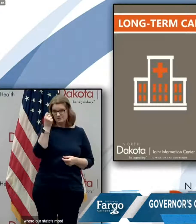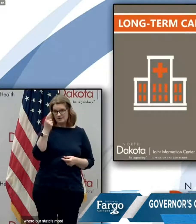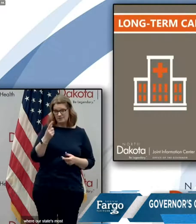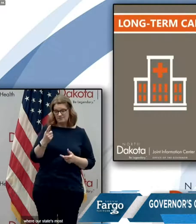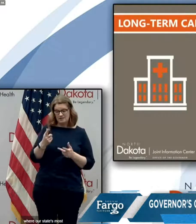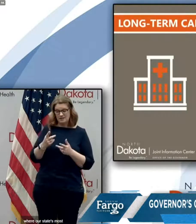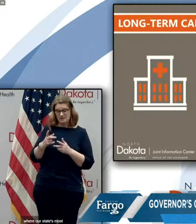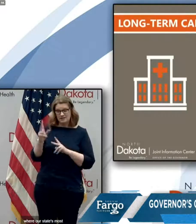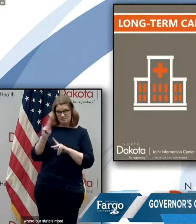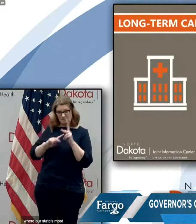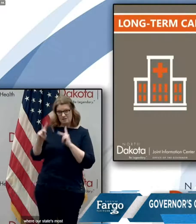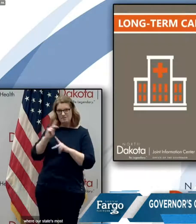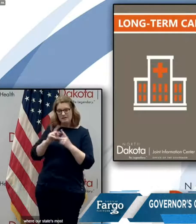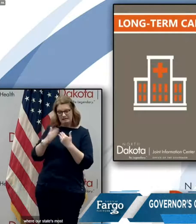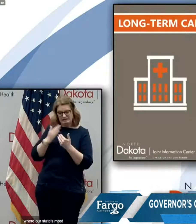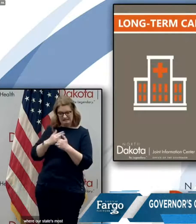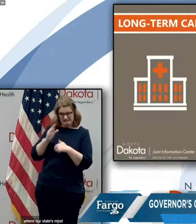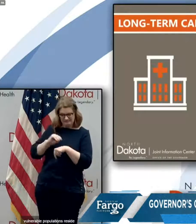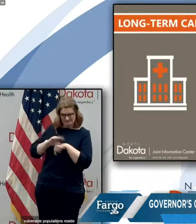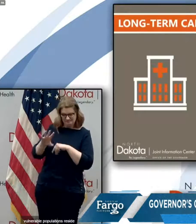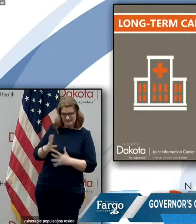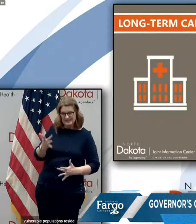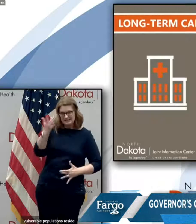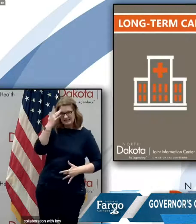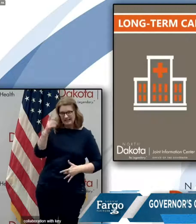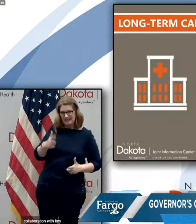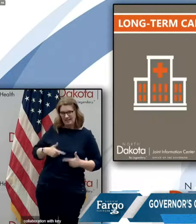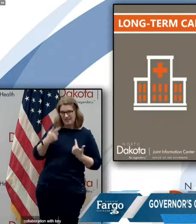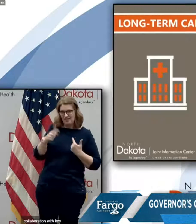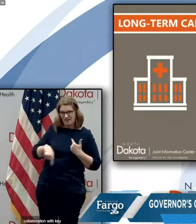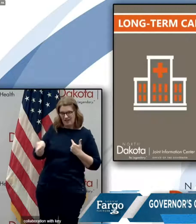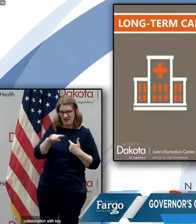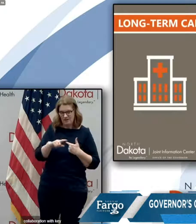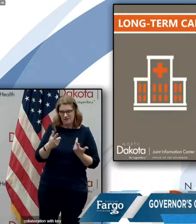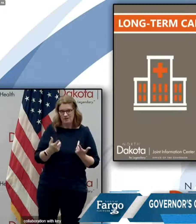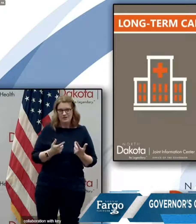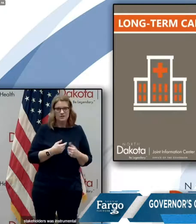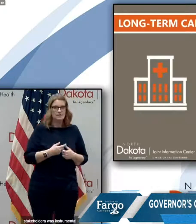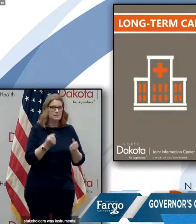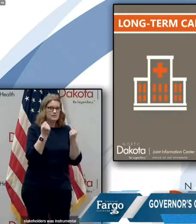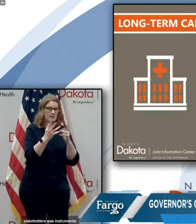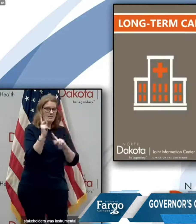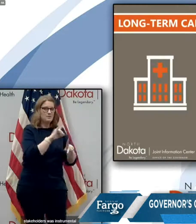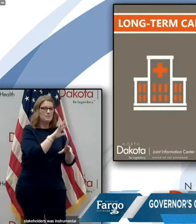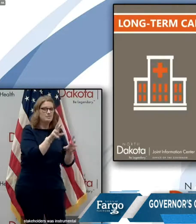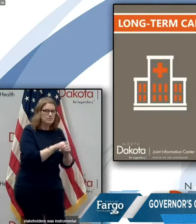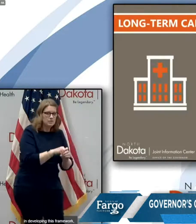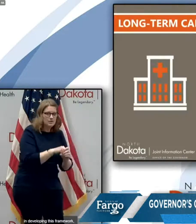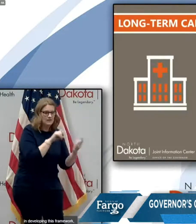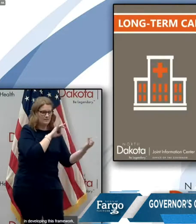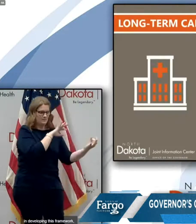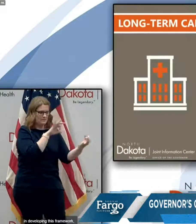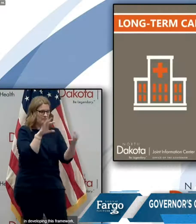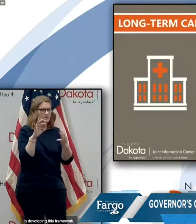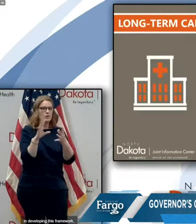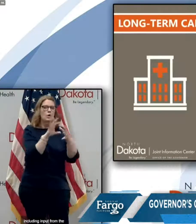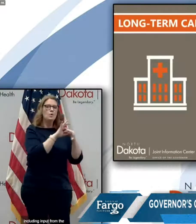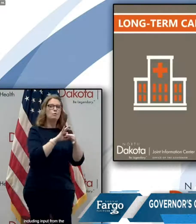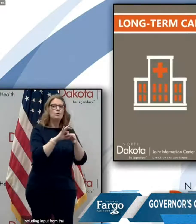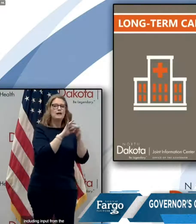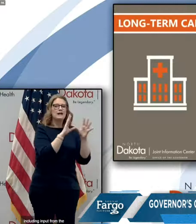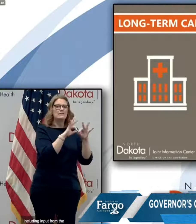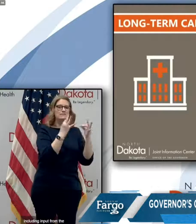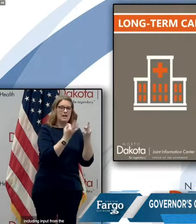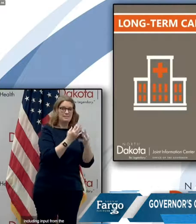reside. Collaboration with key stakeholders was instrumental in developing this framework, including input from the Reuniting Families Task